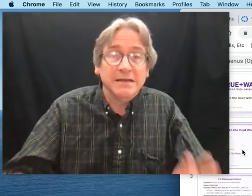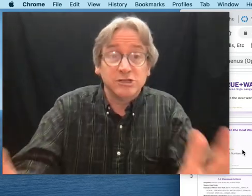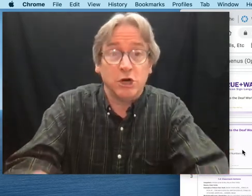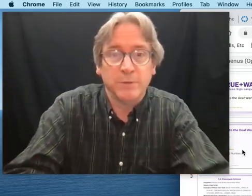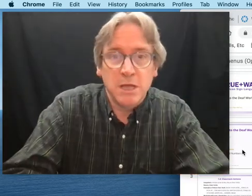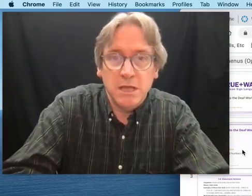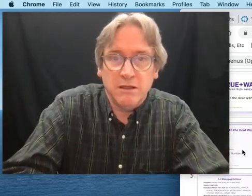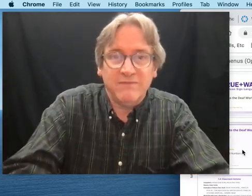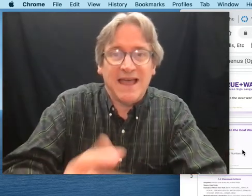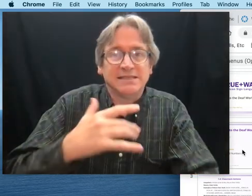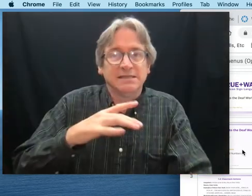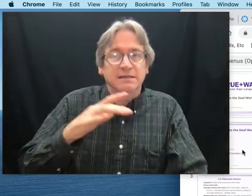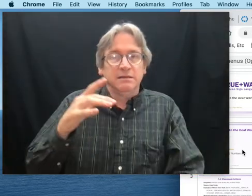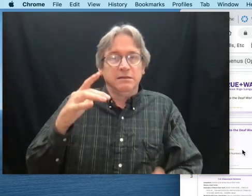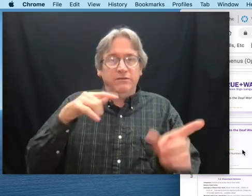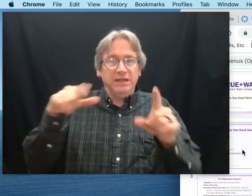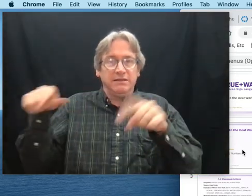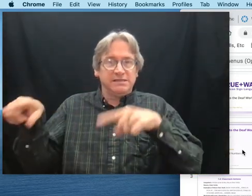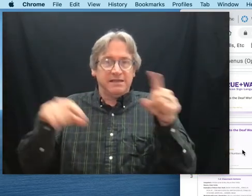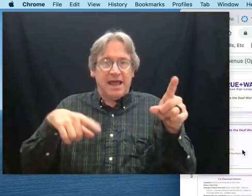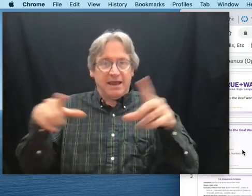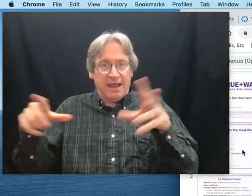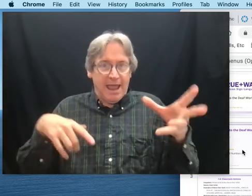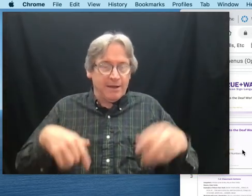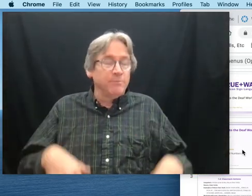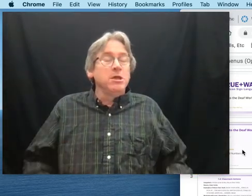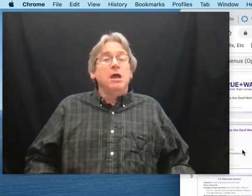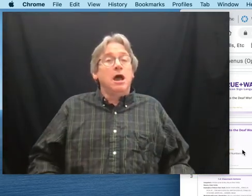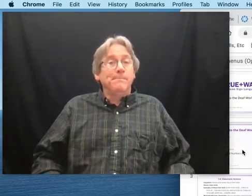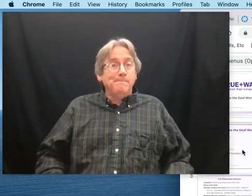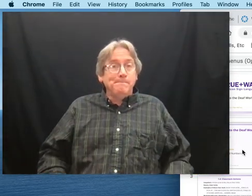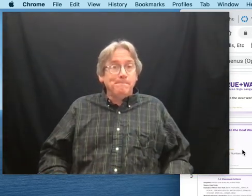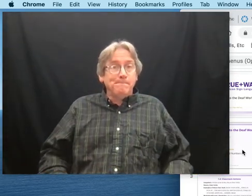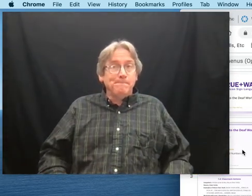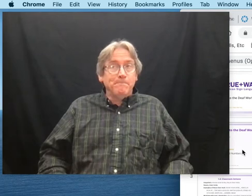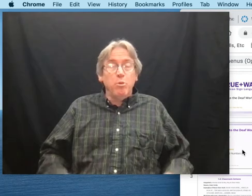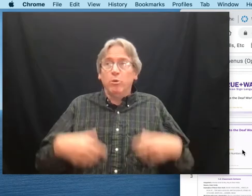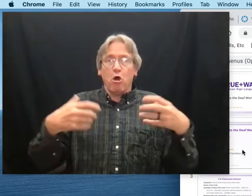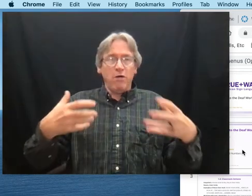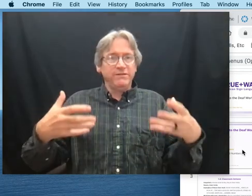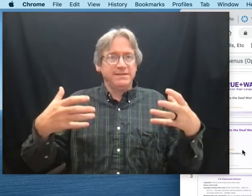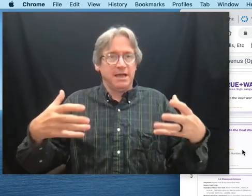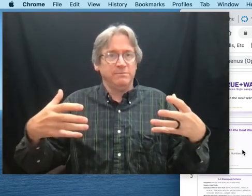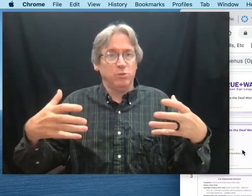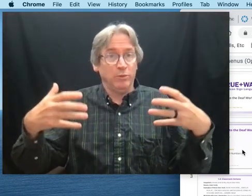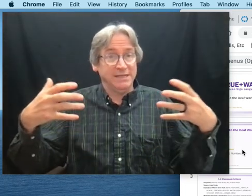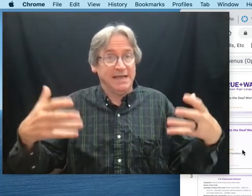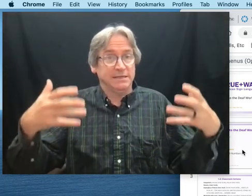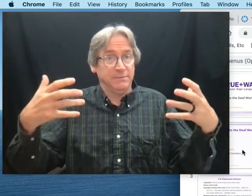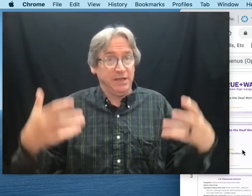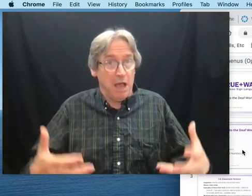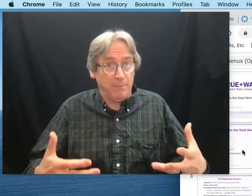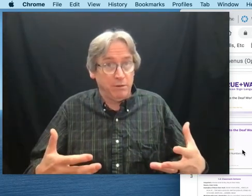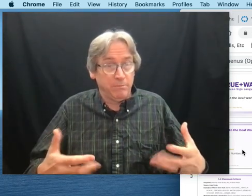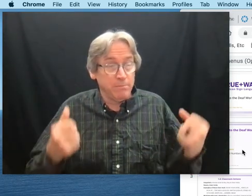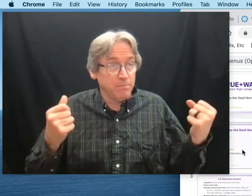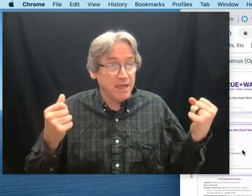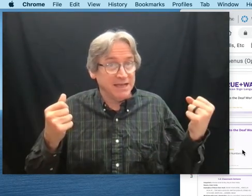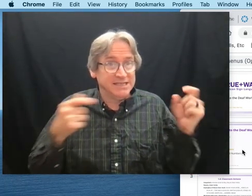Okay, so that's the, this, that, a, and. We will oftentimes, when we set something